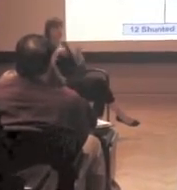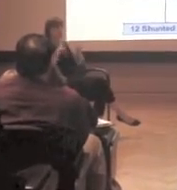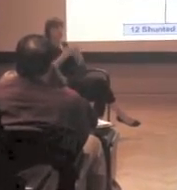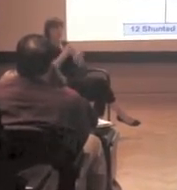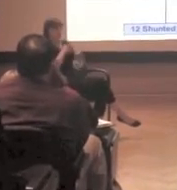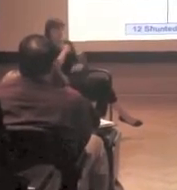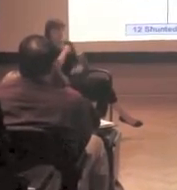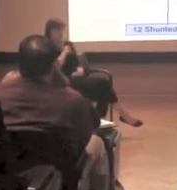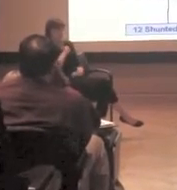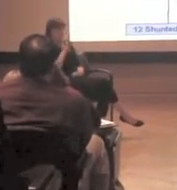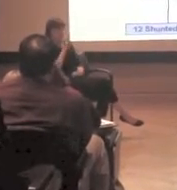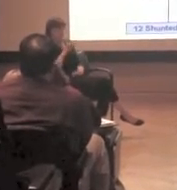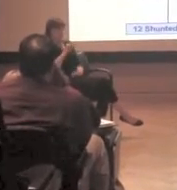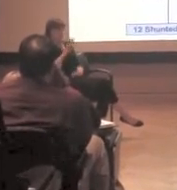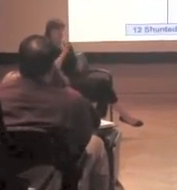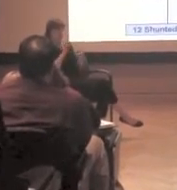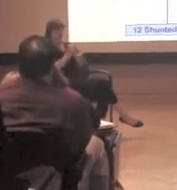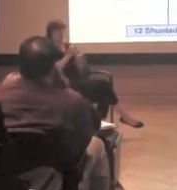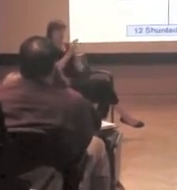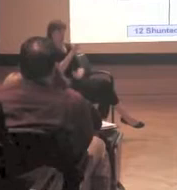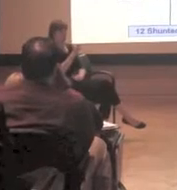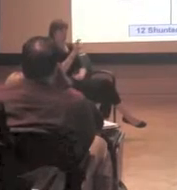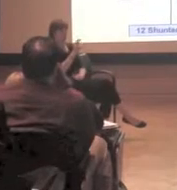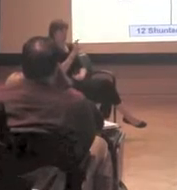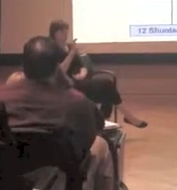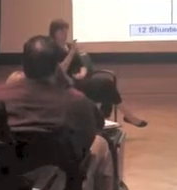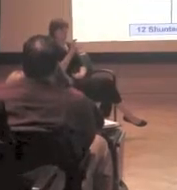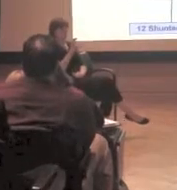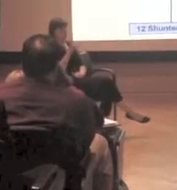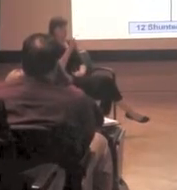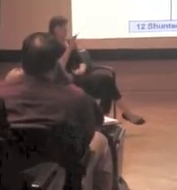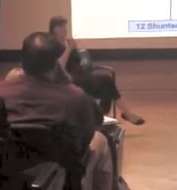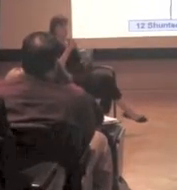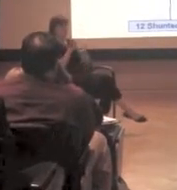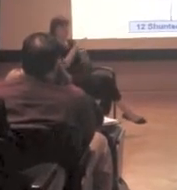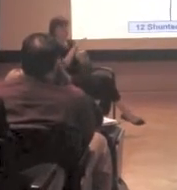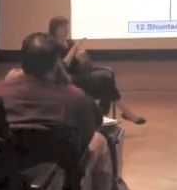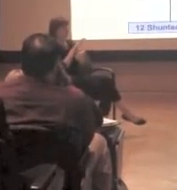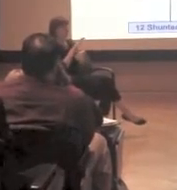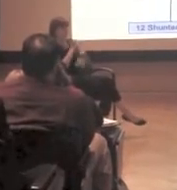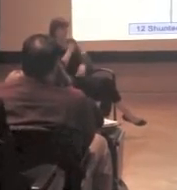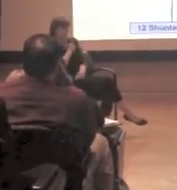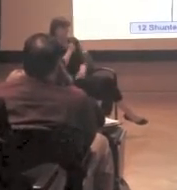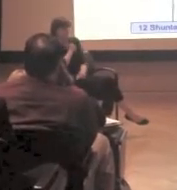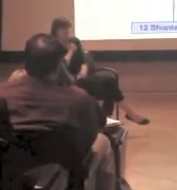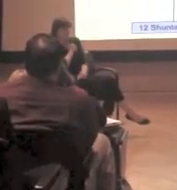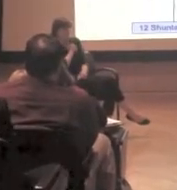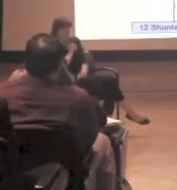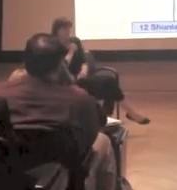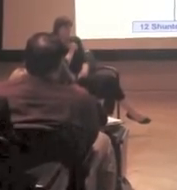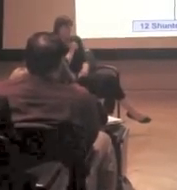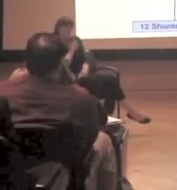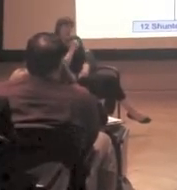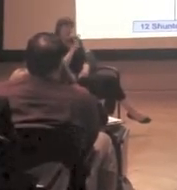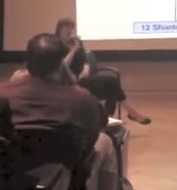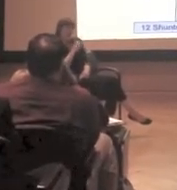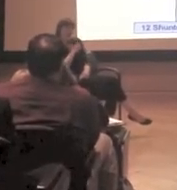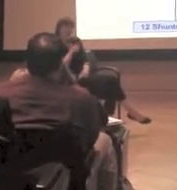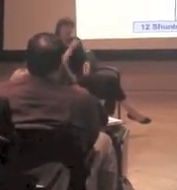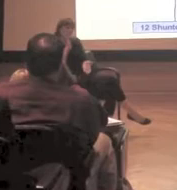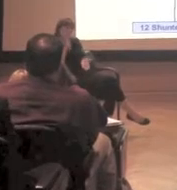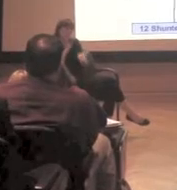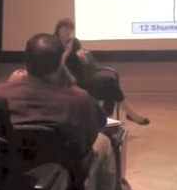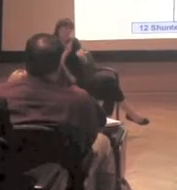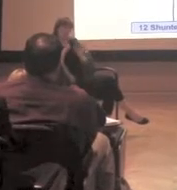Canada in 2005 with myelomeningocele. So that's the entire nation of Canada. Canada's always 10 times smaller than the US, but